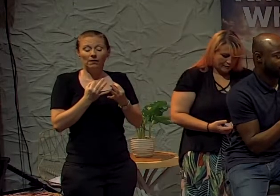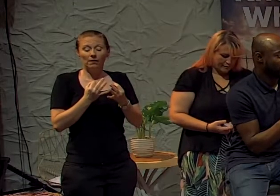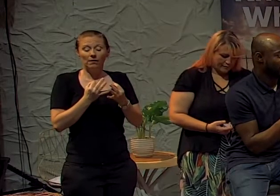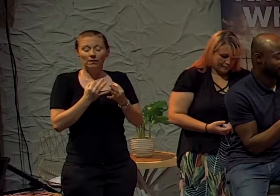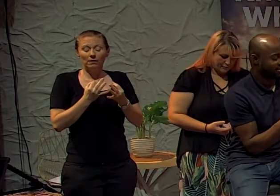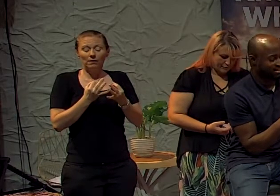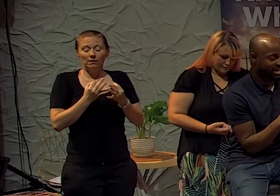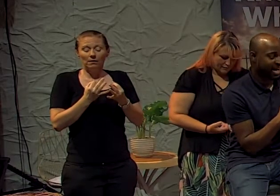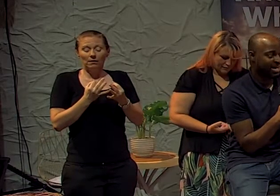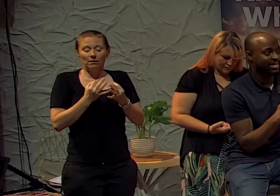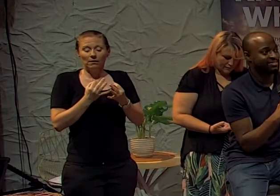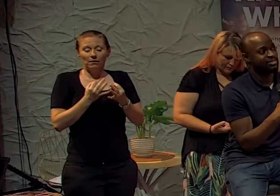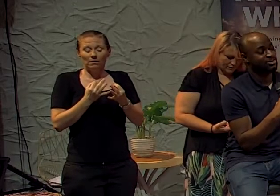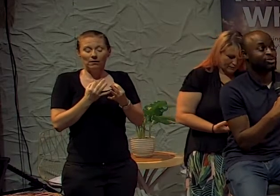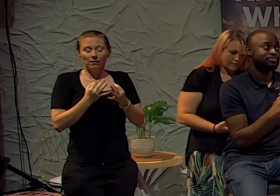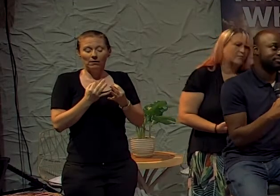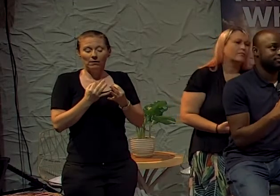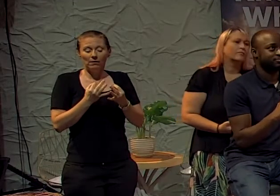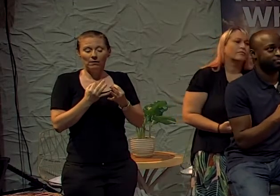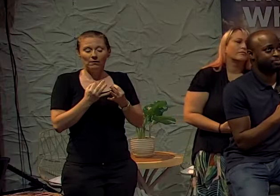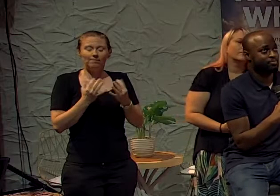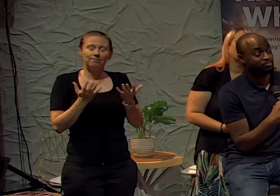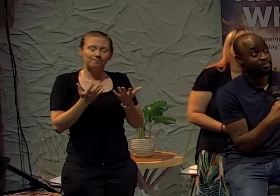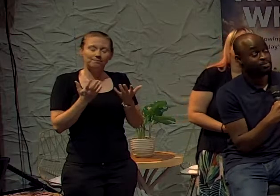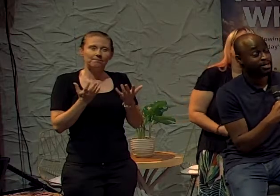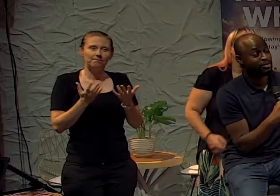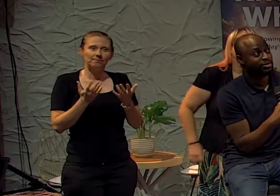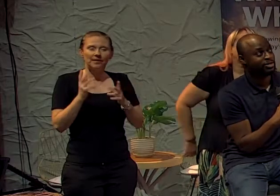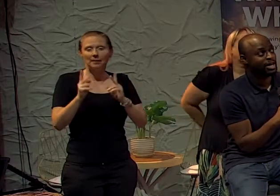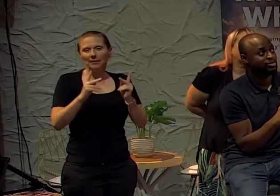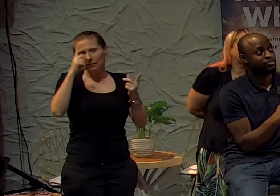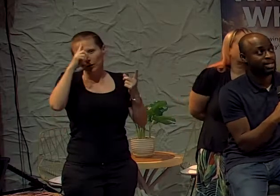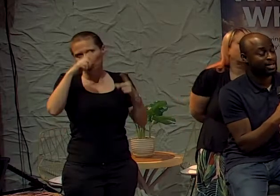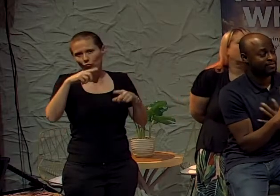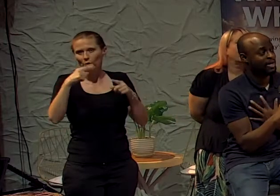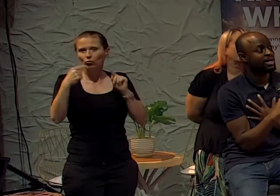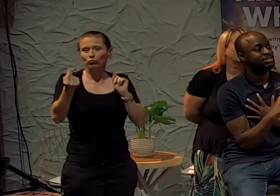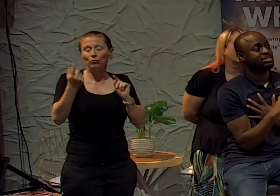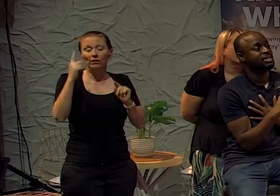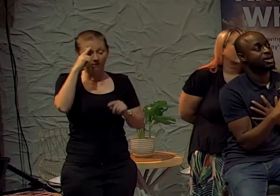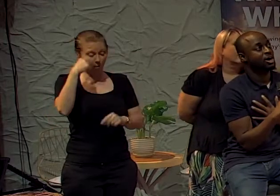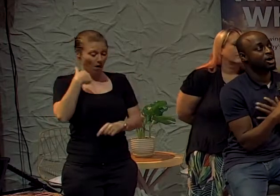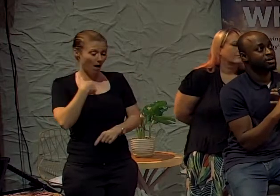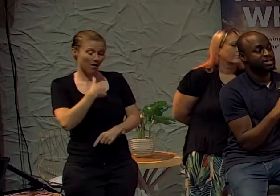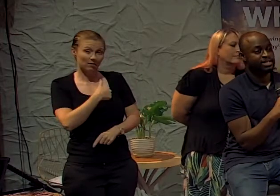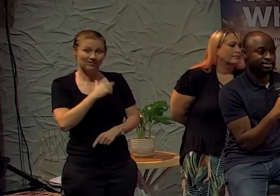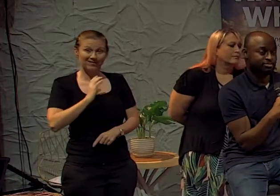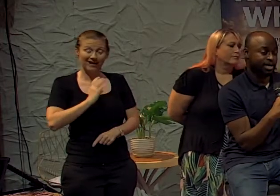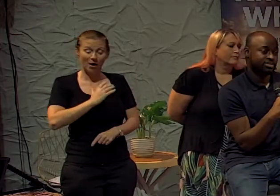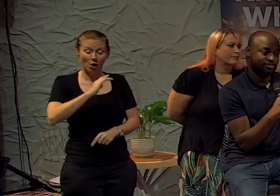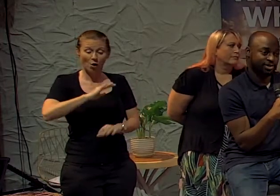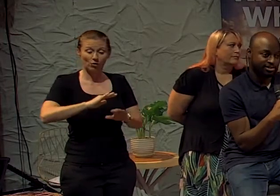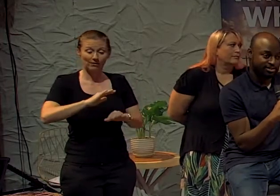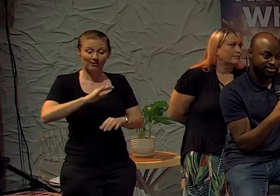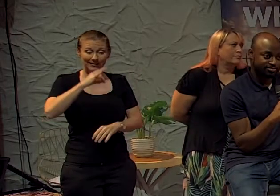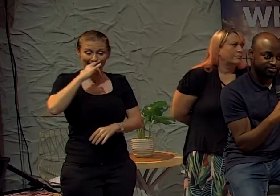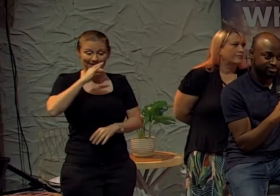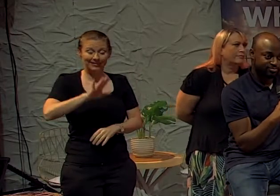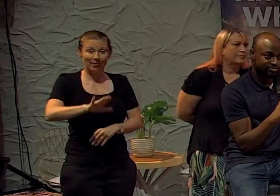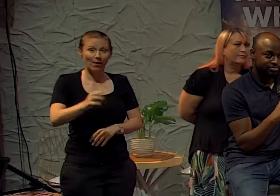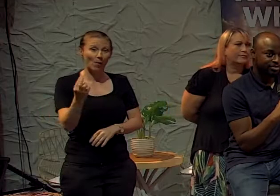and I don't know, people might agree or not agree, but like for us, our kids' best